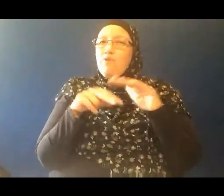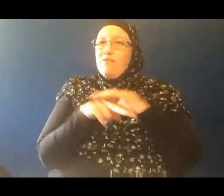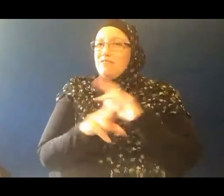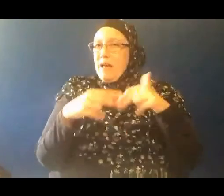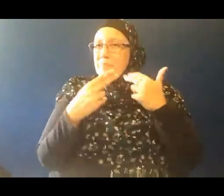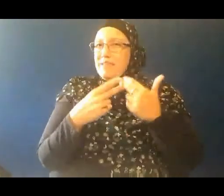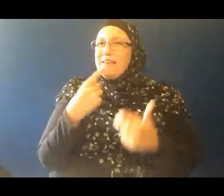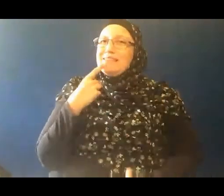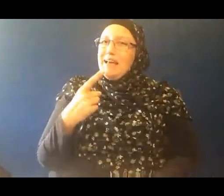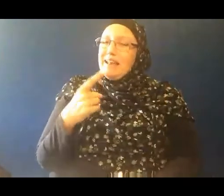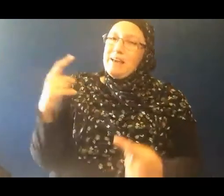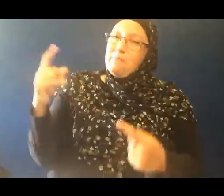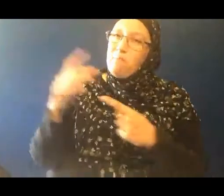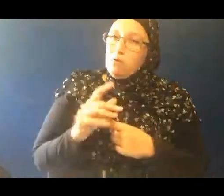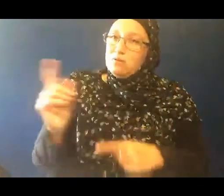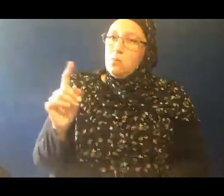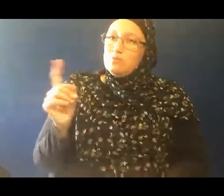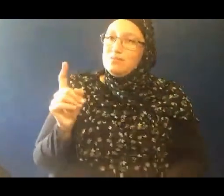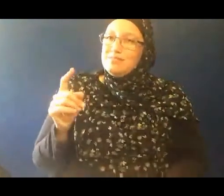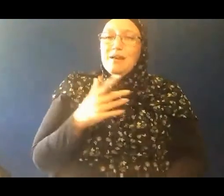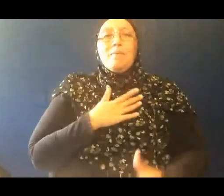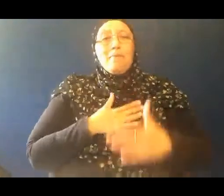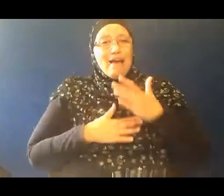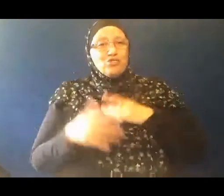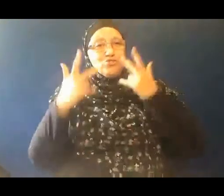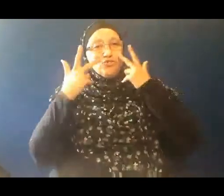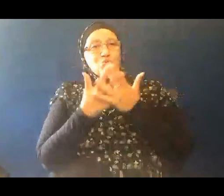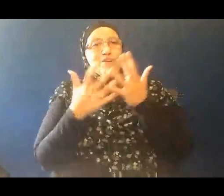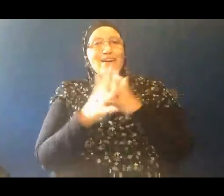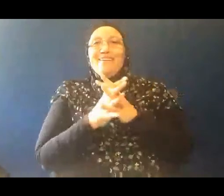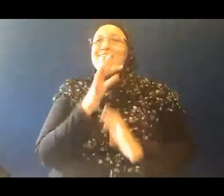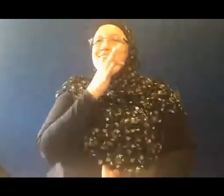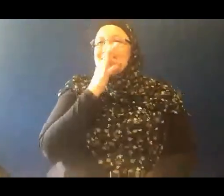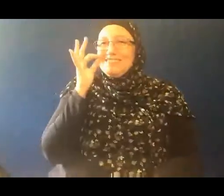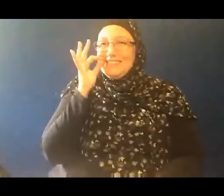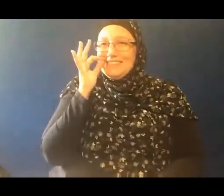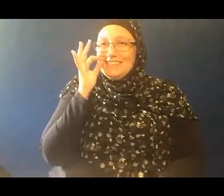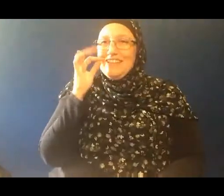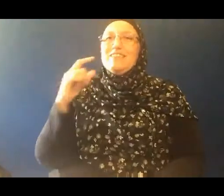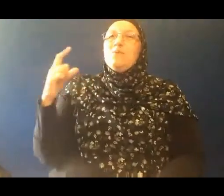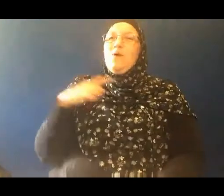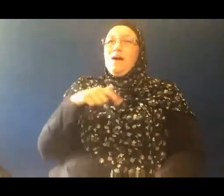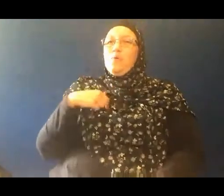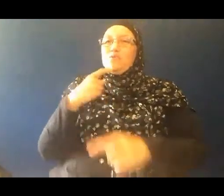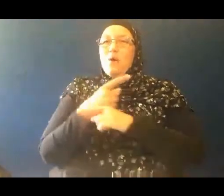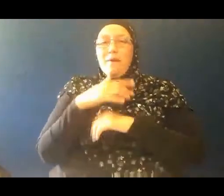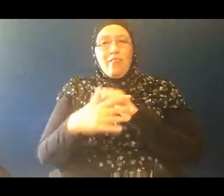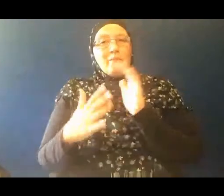patience is fasting. And that's why now you know why the Holy Prophet referred to the month of Ramadan as the